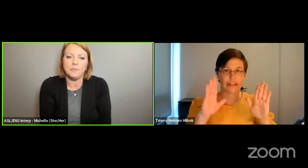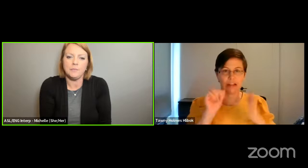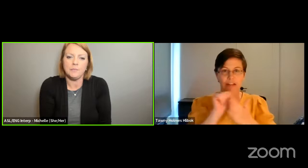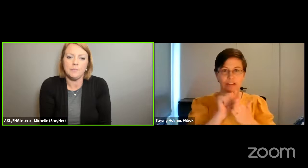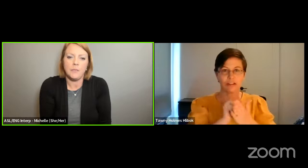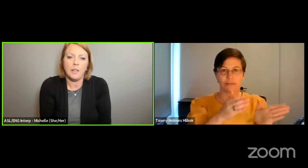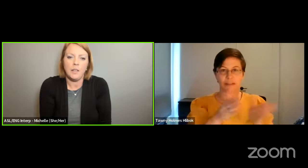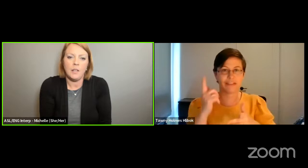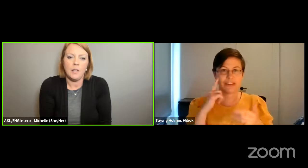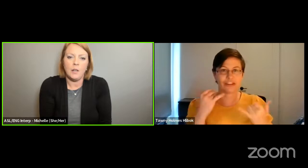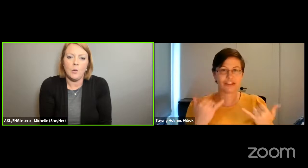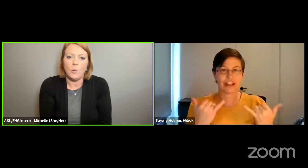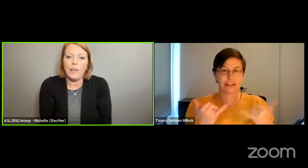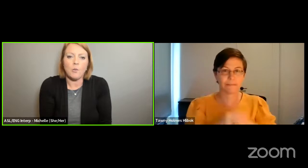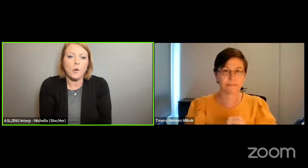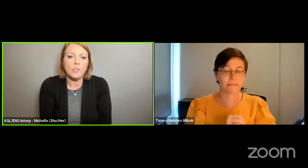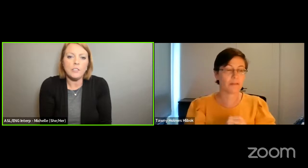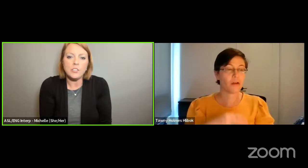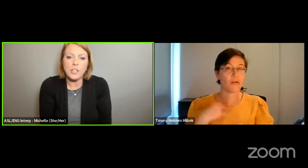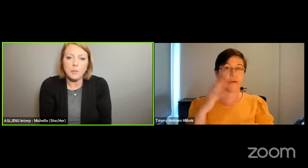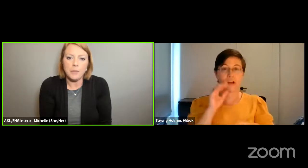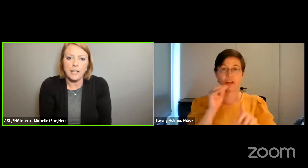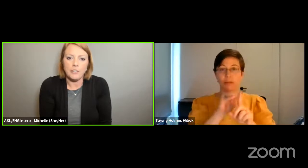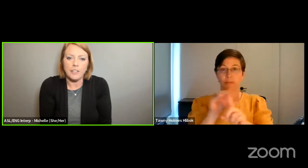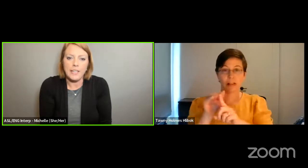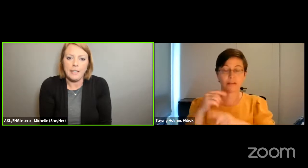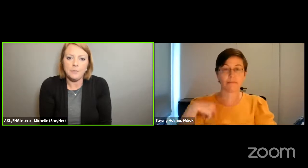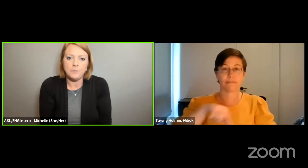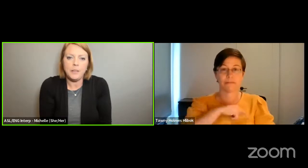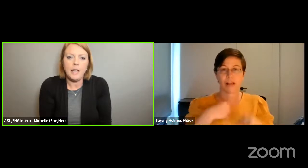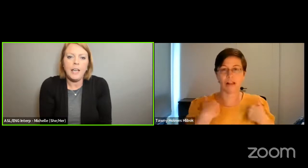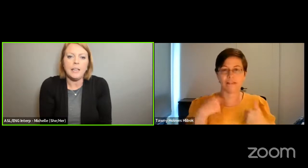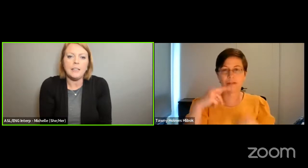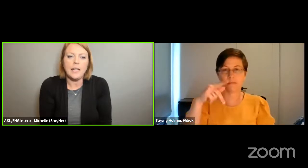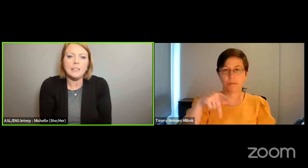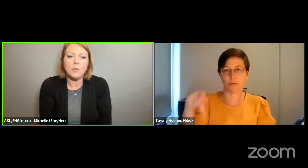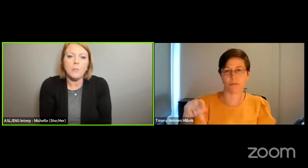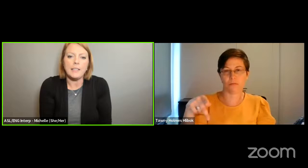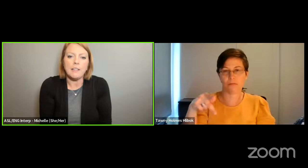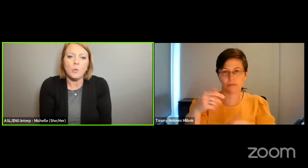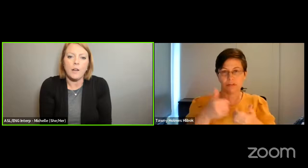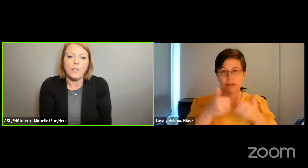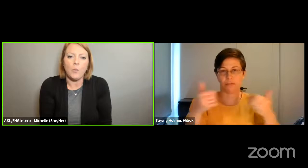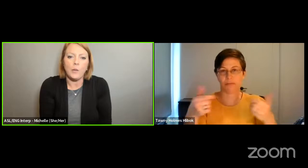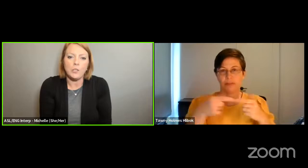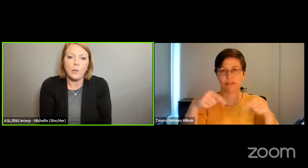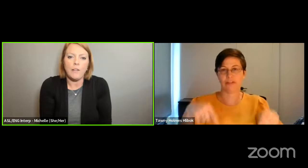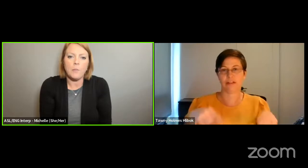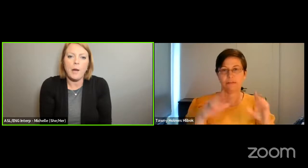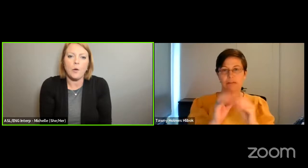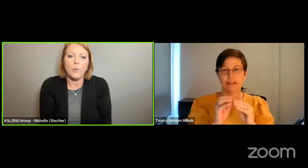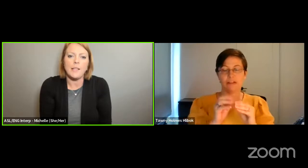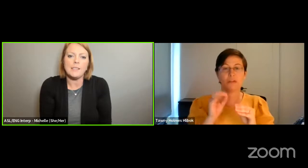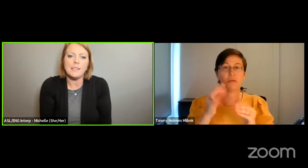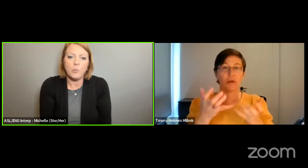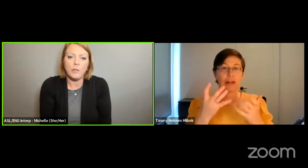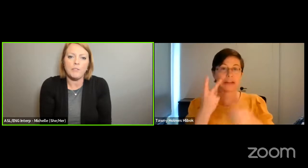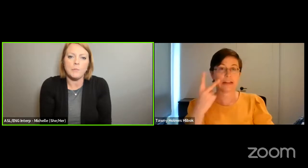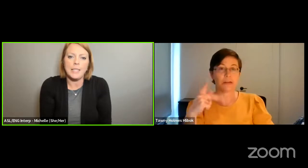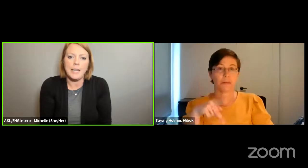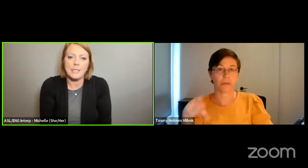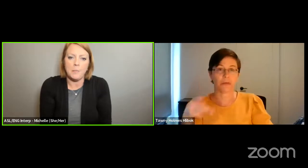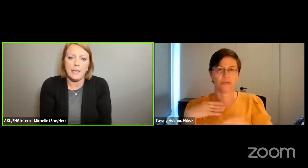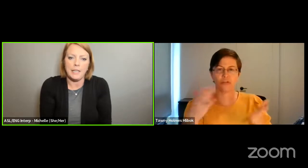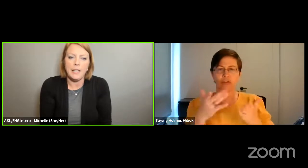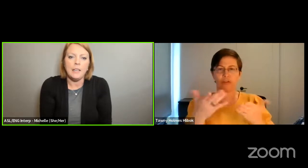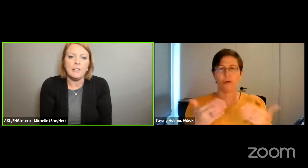Acquisition. We have a wonderful agenda planned for the day, and I'd like to remind everyone that we do have the PowerPoint separate